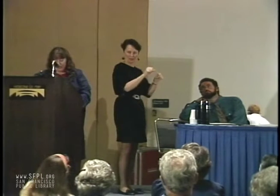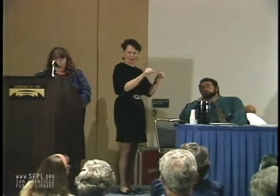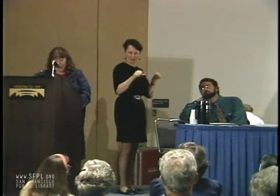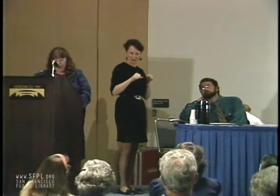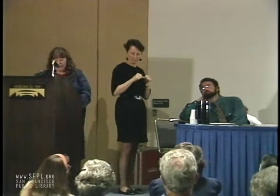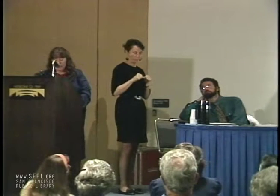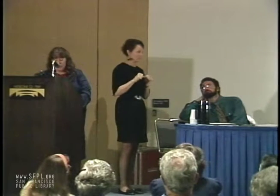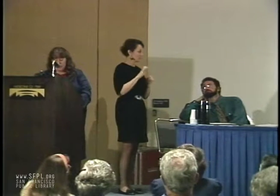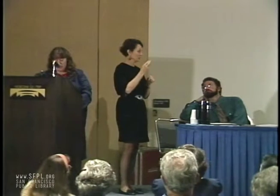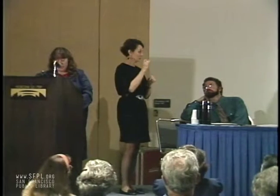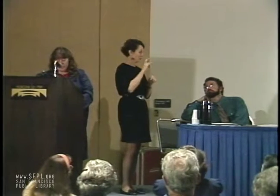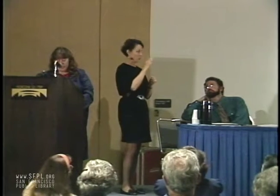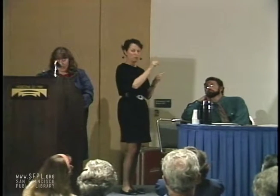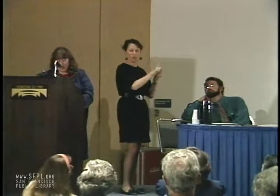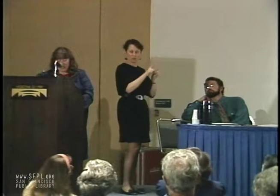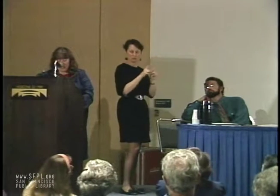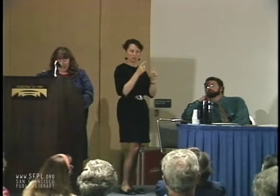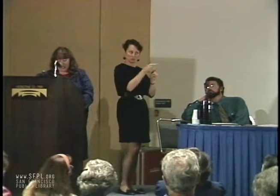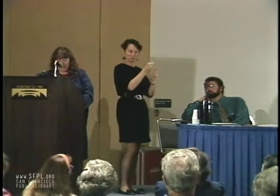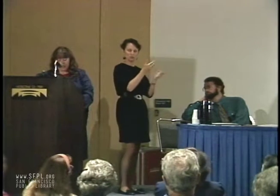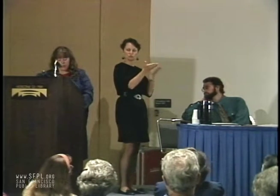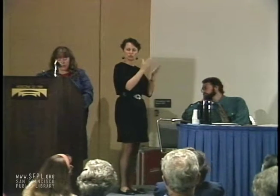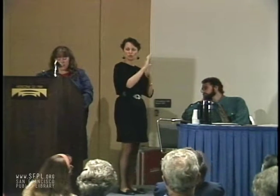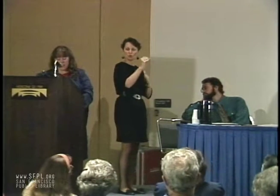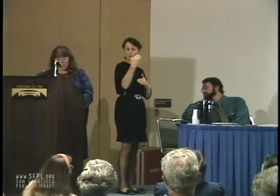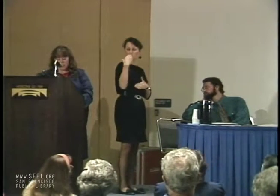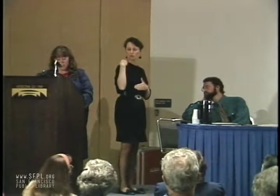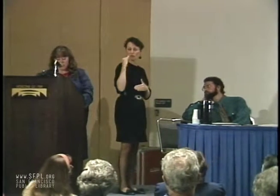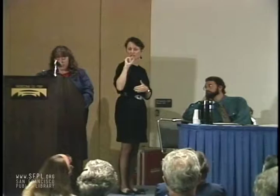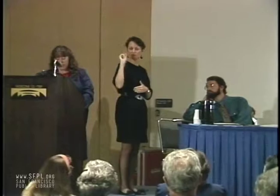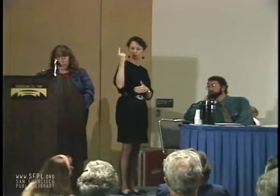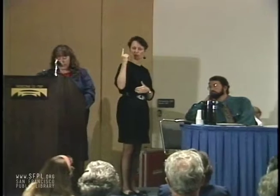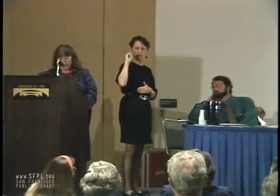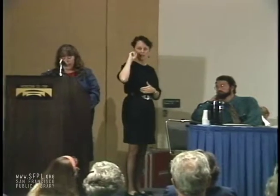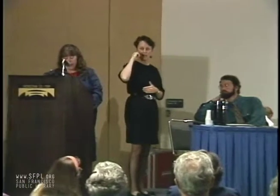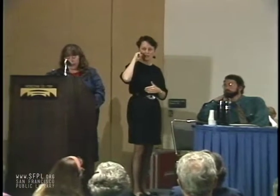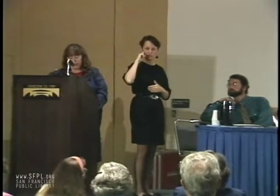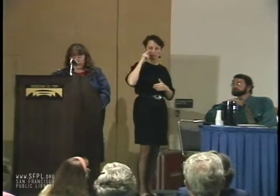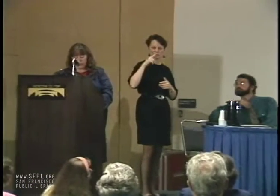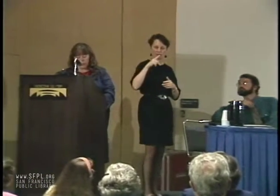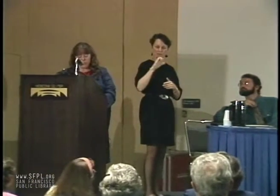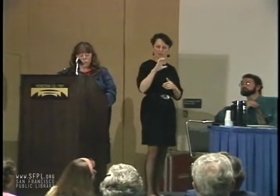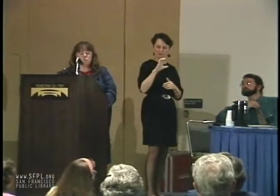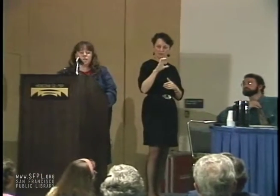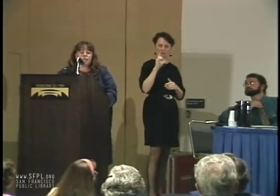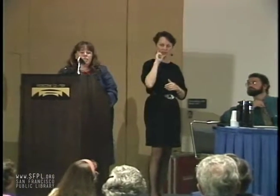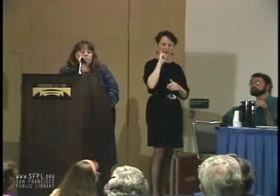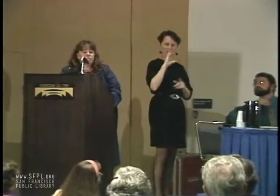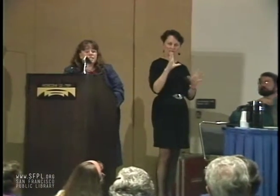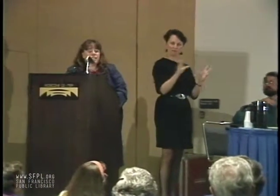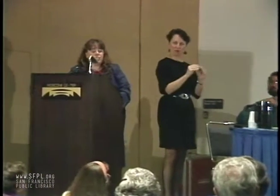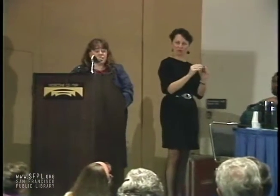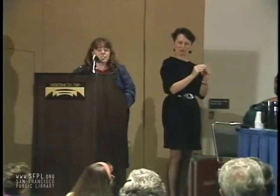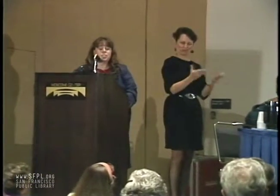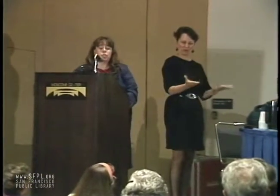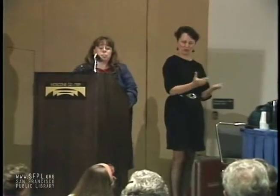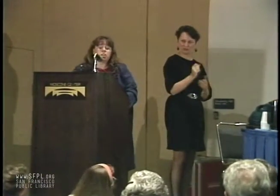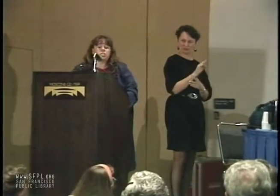Cheryl will also be serving as a co-chair for the first Asian Pacific Deaf Conference, which is going to be held here in San Francisco in March of